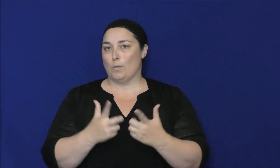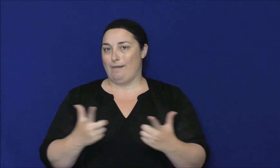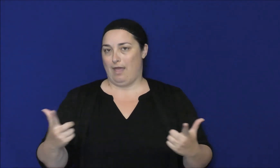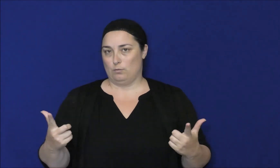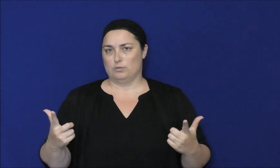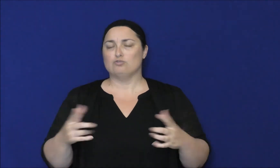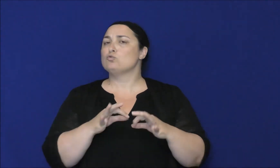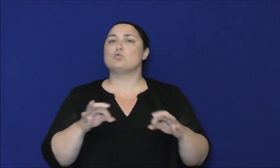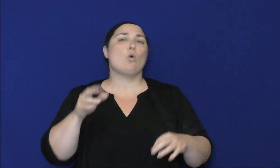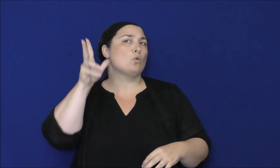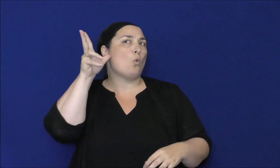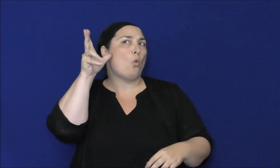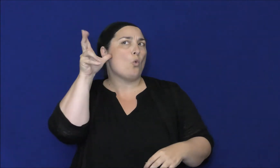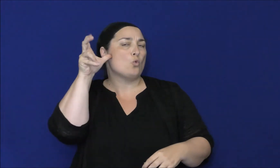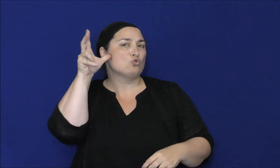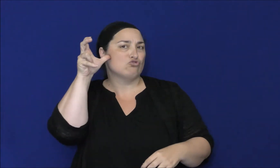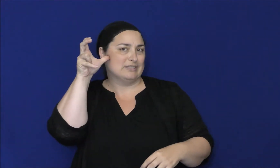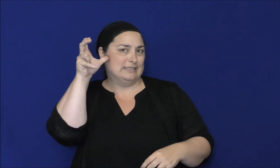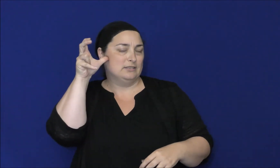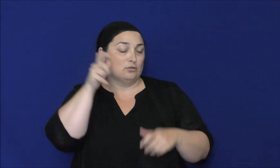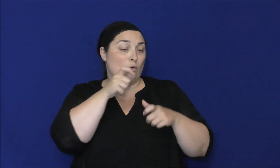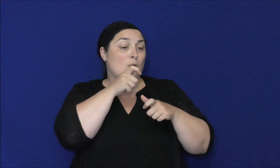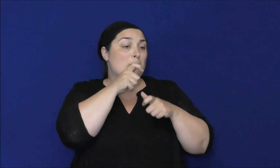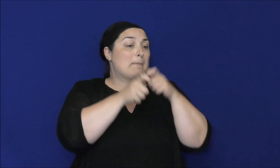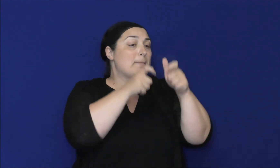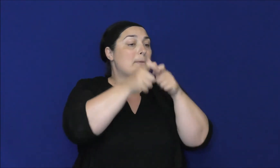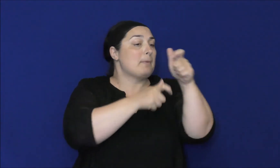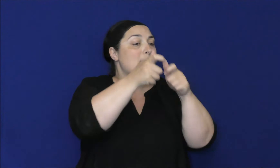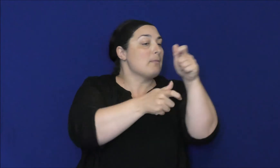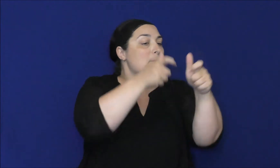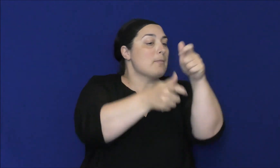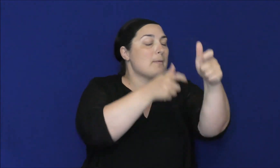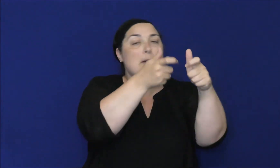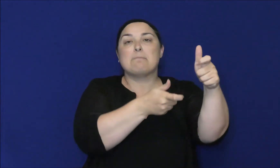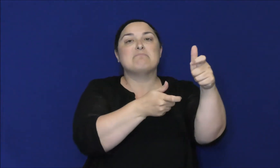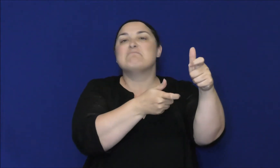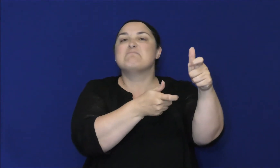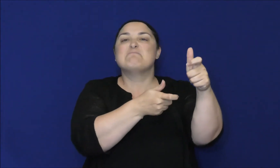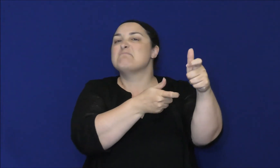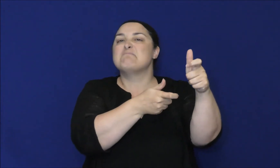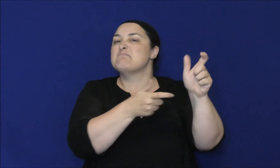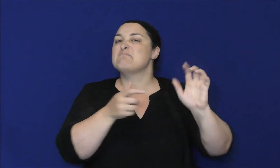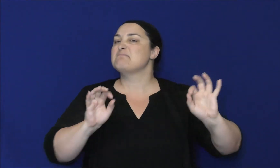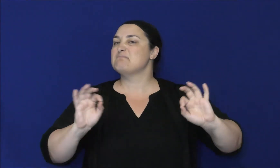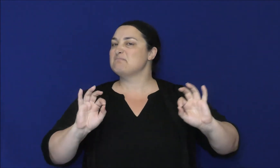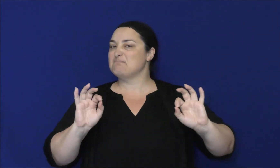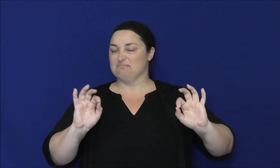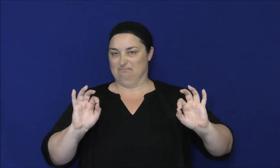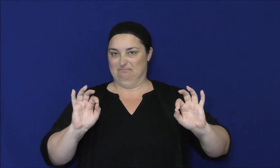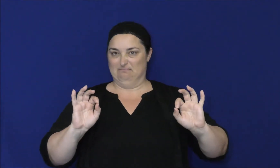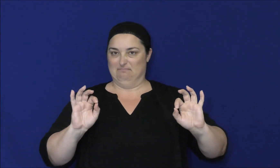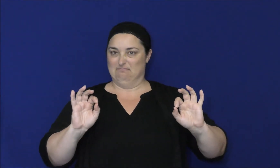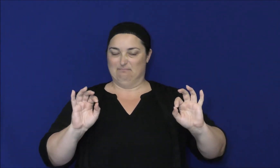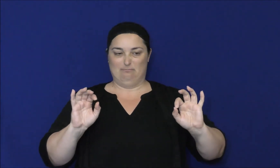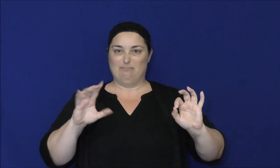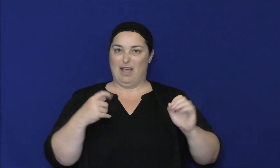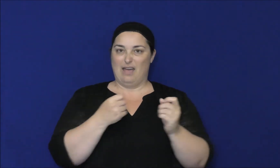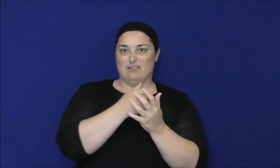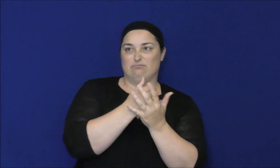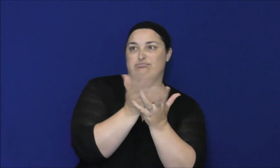an auditory language, so it's not sequential. You don't have words one after the other. It's multi-channeled, so you have facial